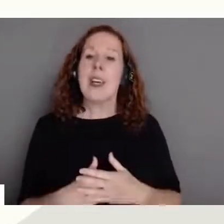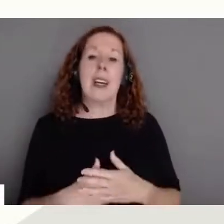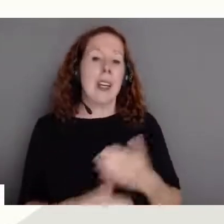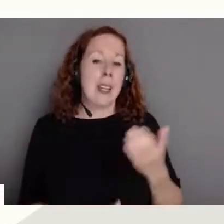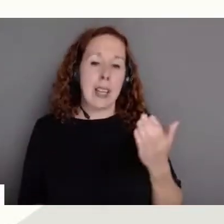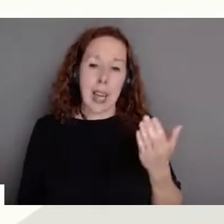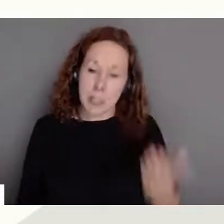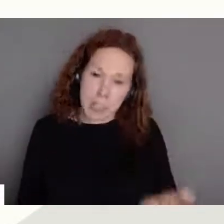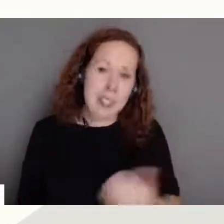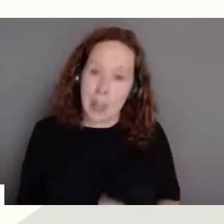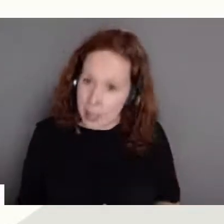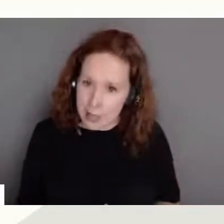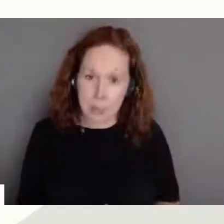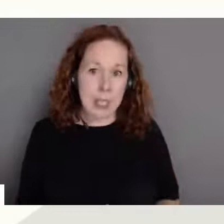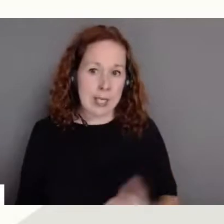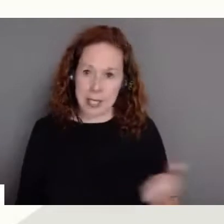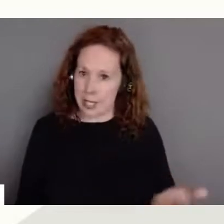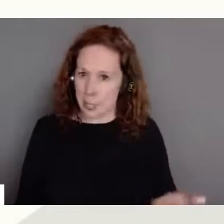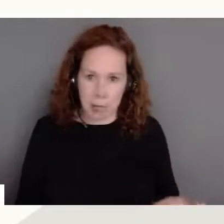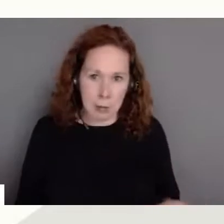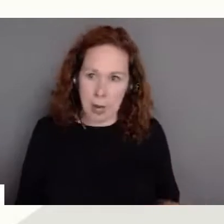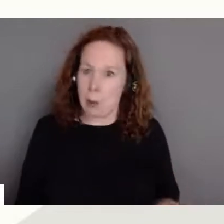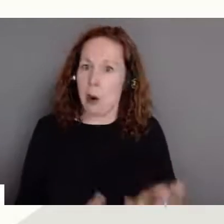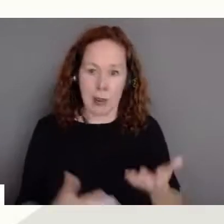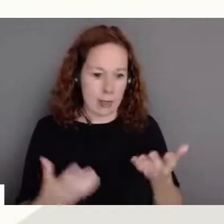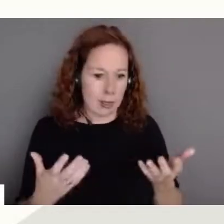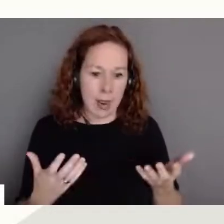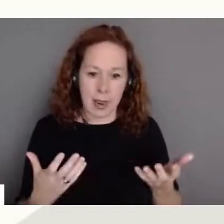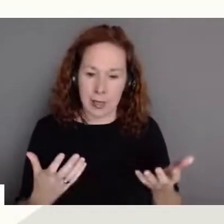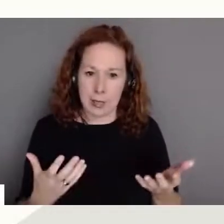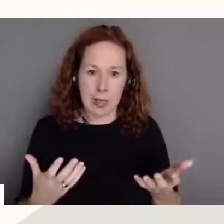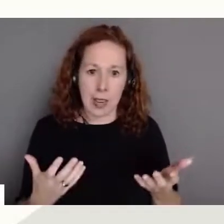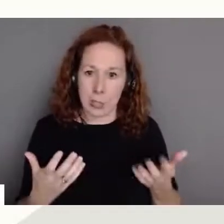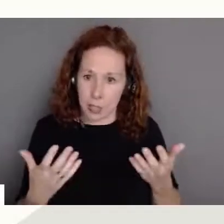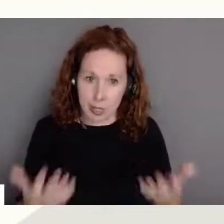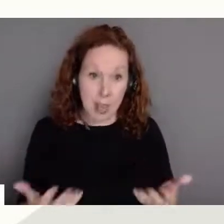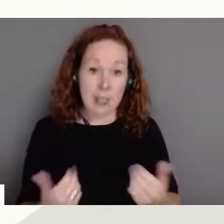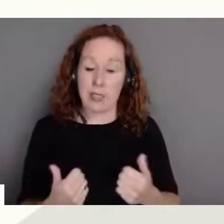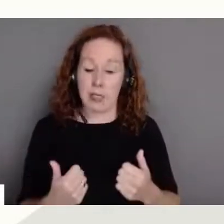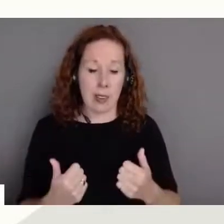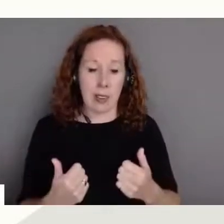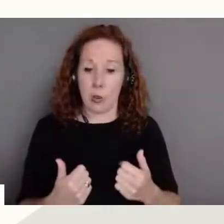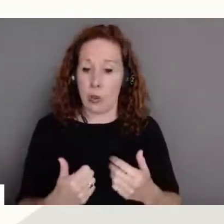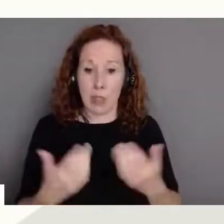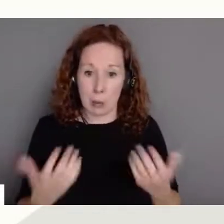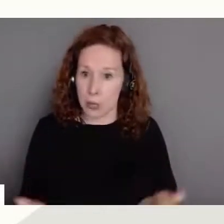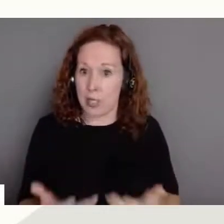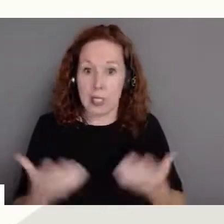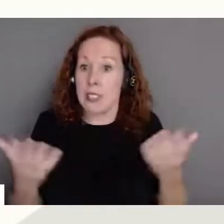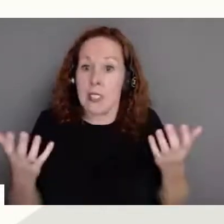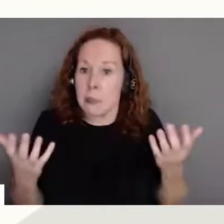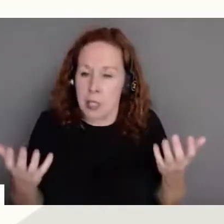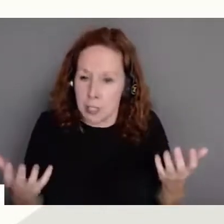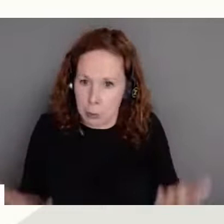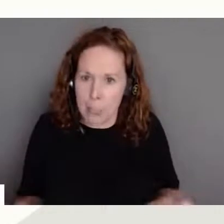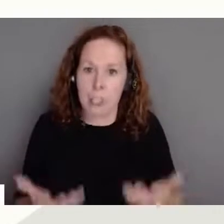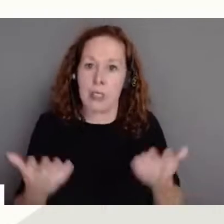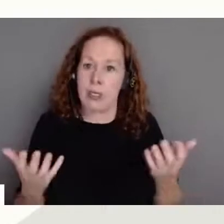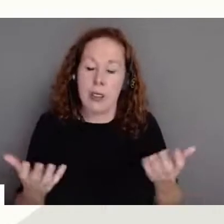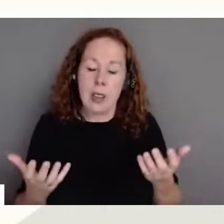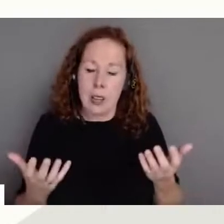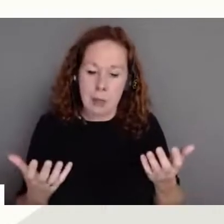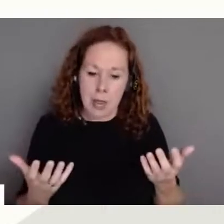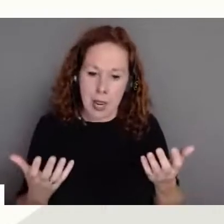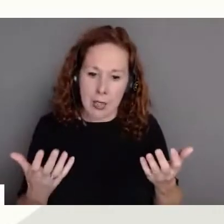ideally understands what it's like to be Hmm. BIPOC and understands, if that person has experienced